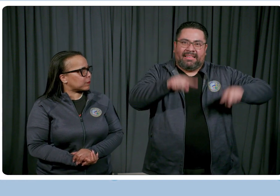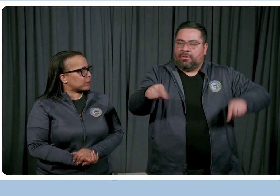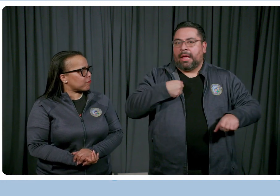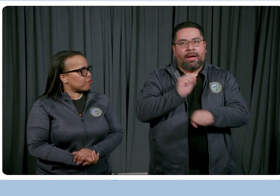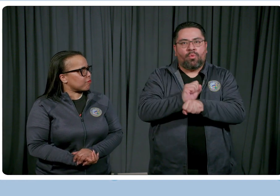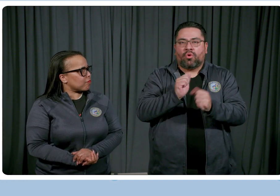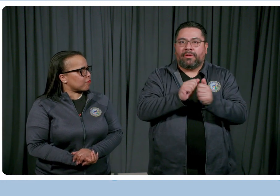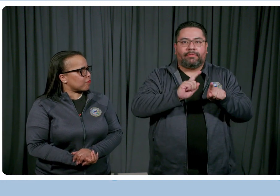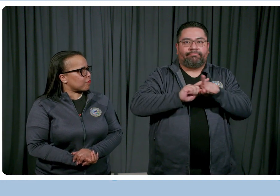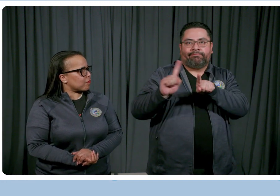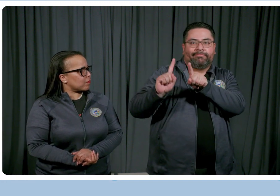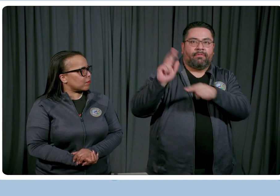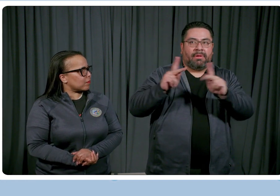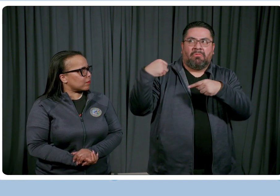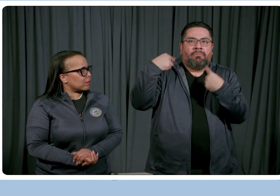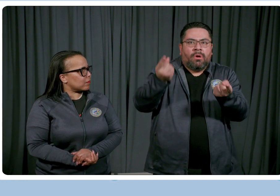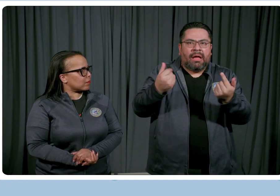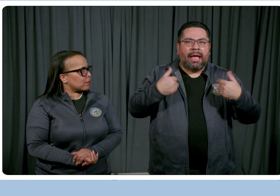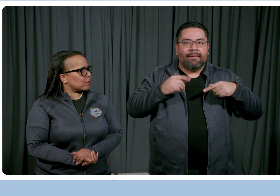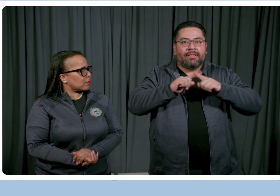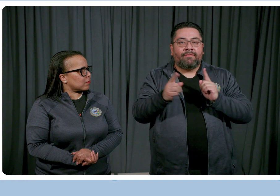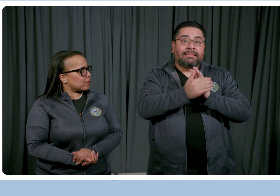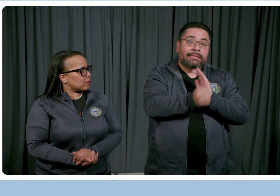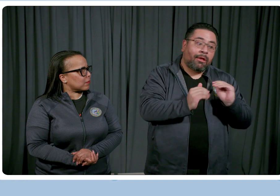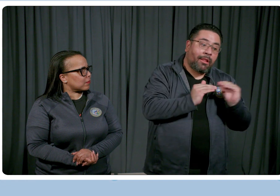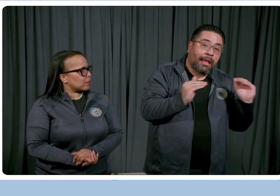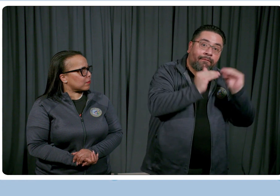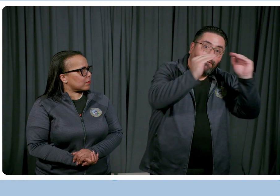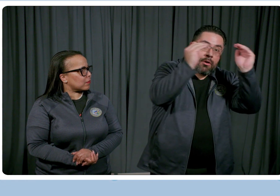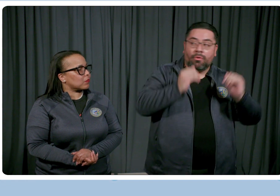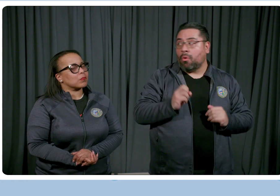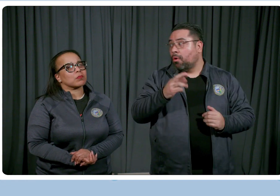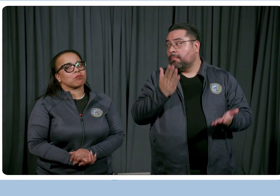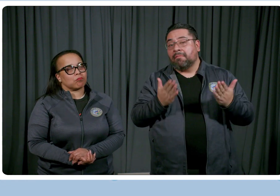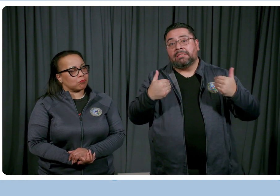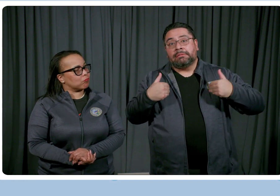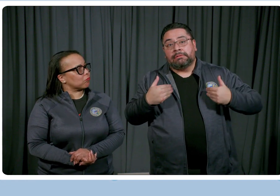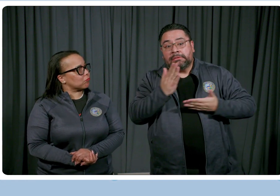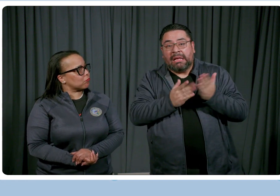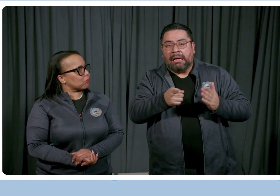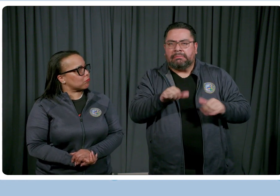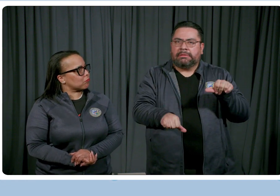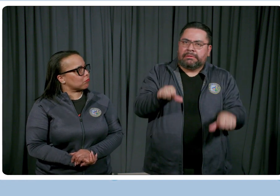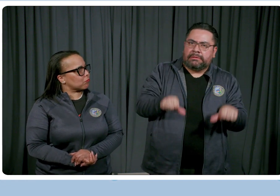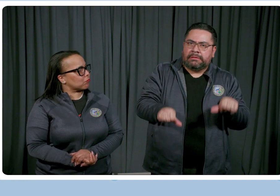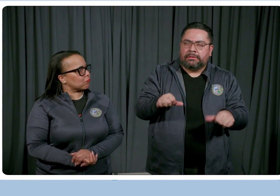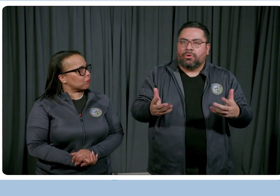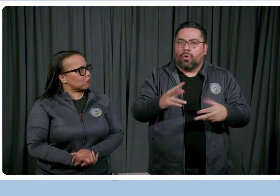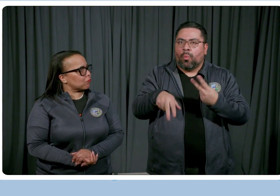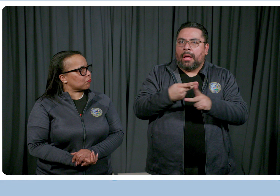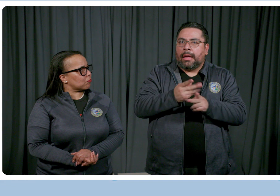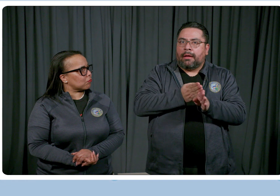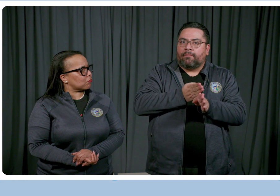variety of different individuals that may have a lot of different skill levels, or some may be unsure kind of